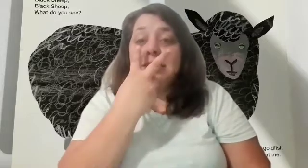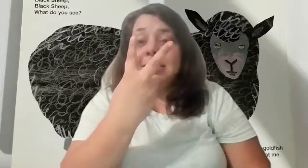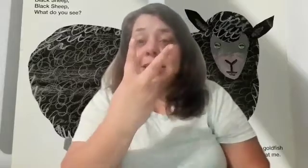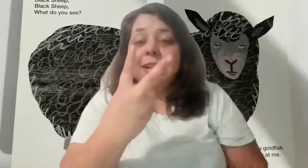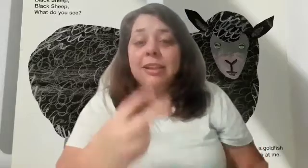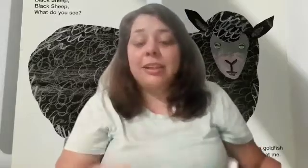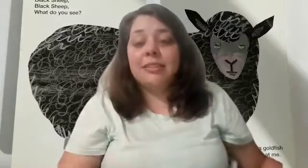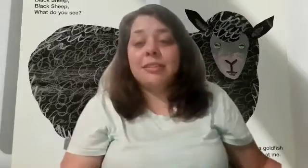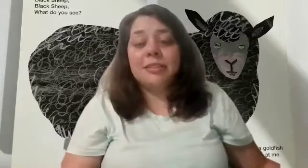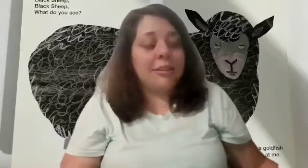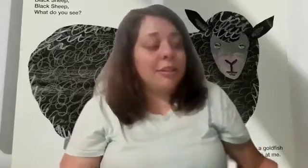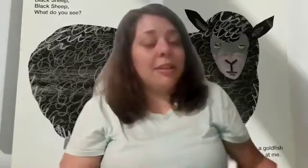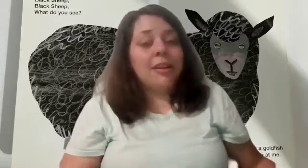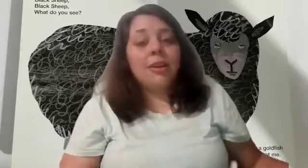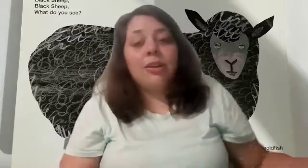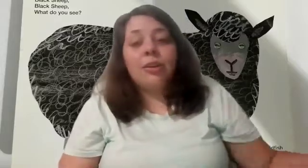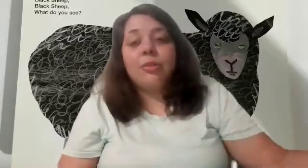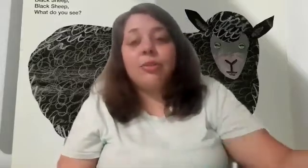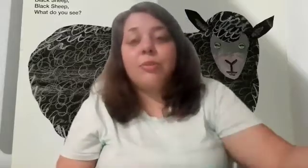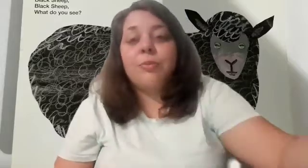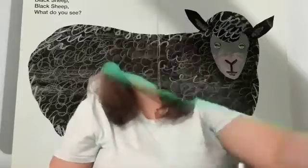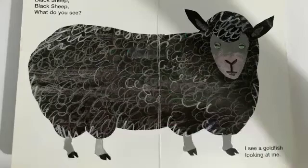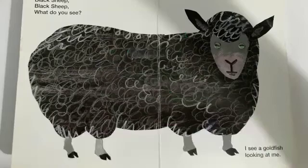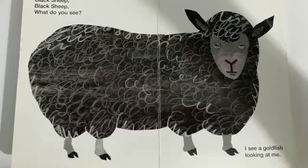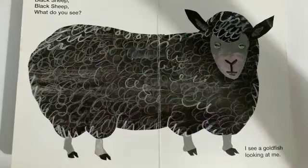I see.